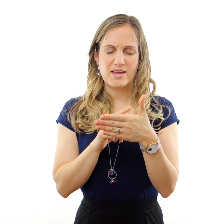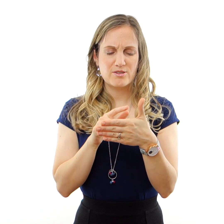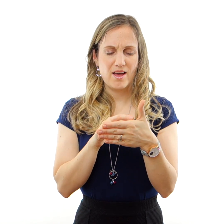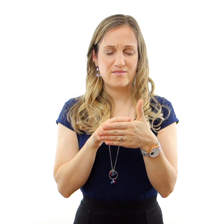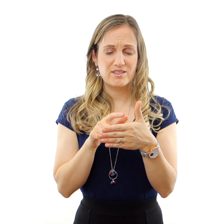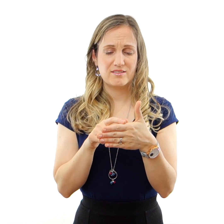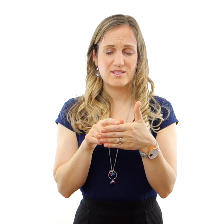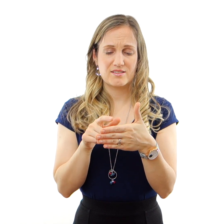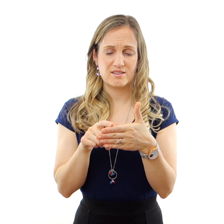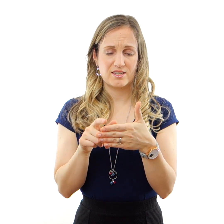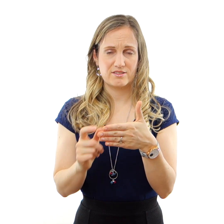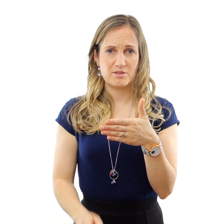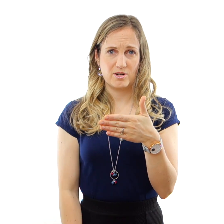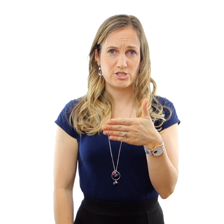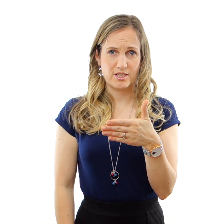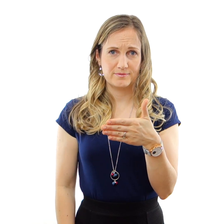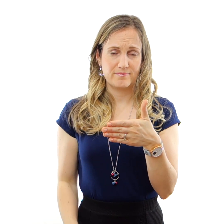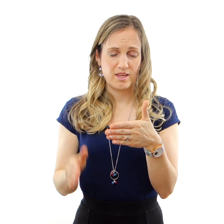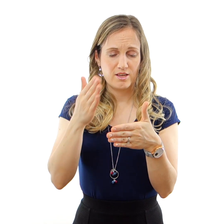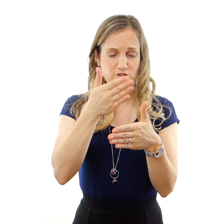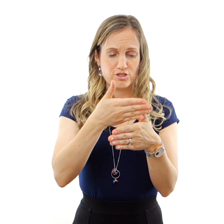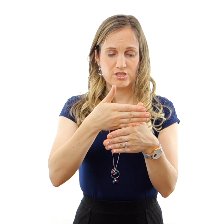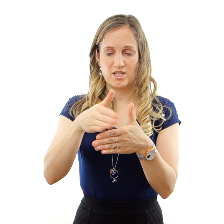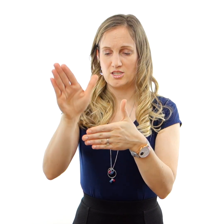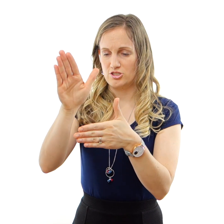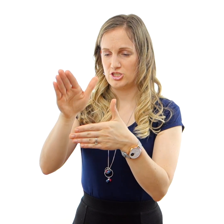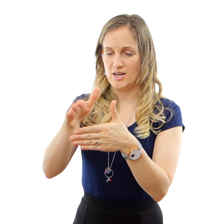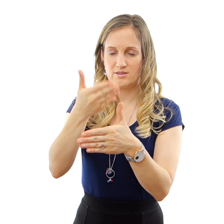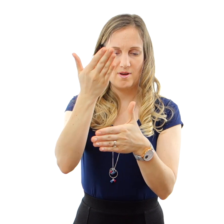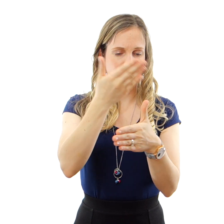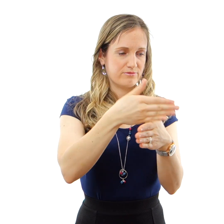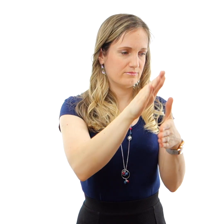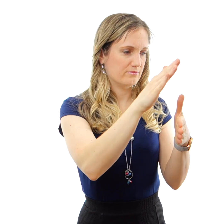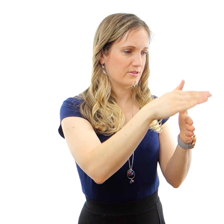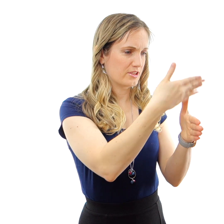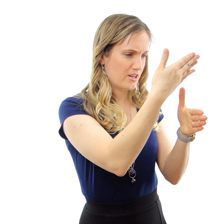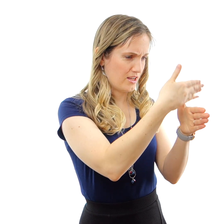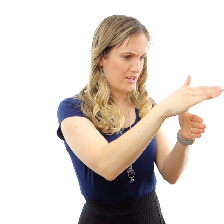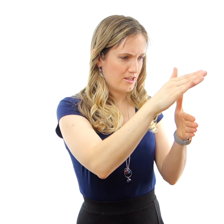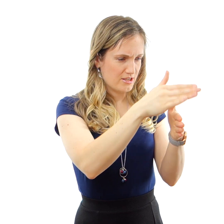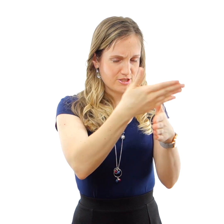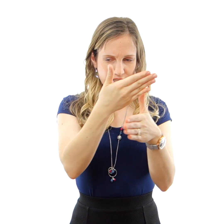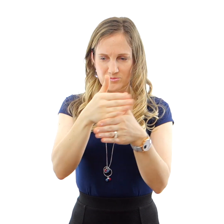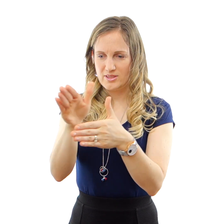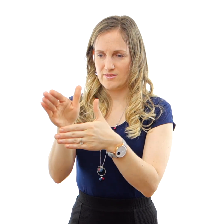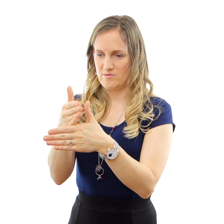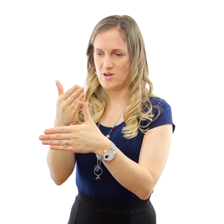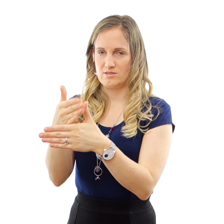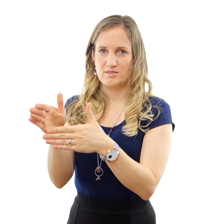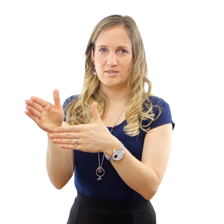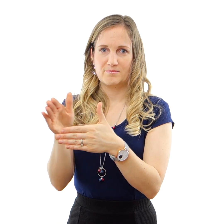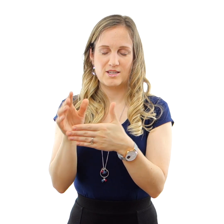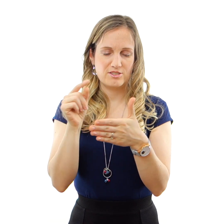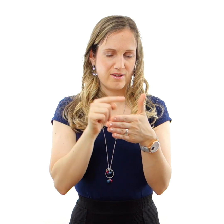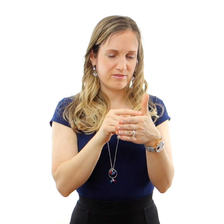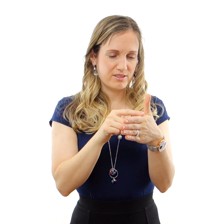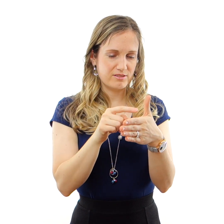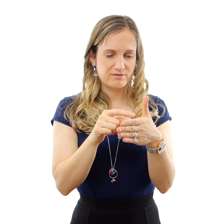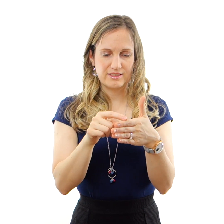you have little things on here that you want to share. So you're just going to share them off. Just going to share them with everyone. Imagine you have little